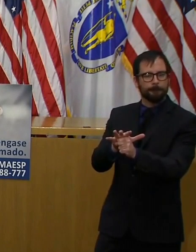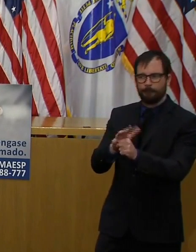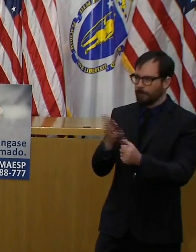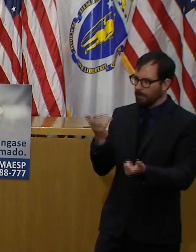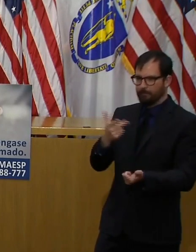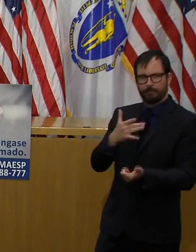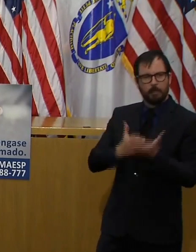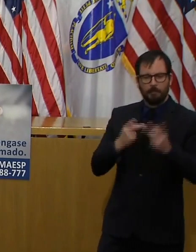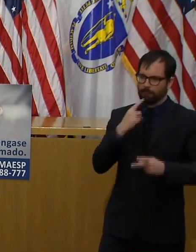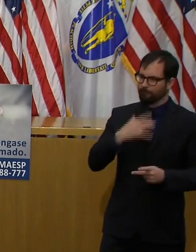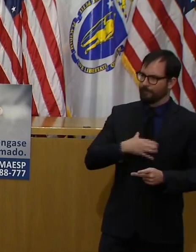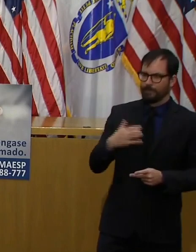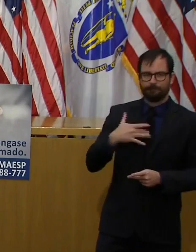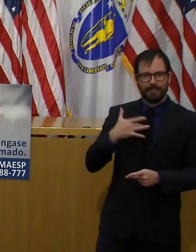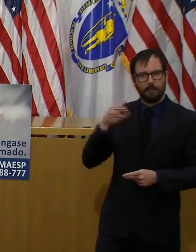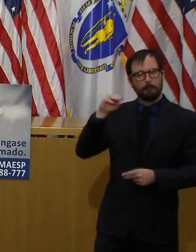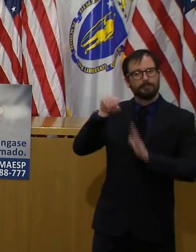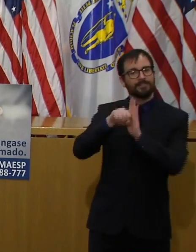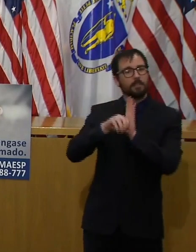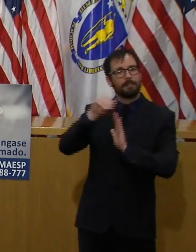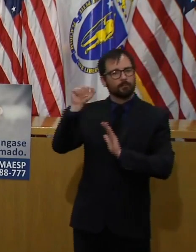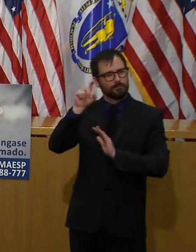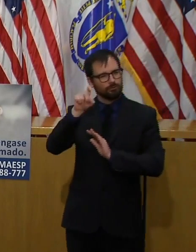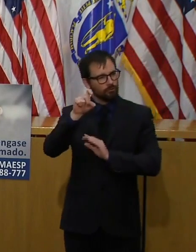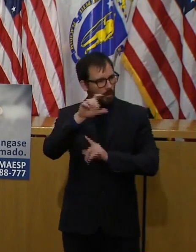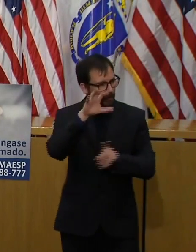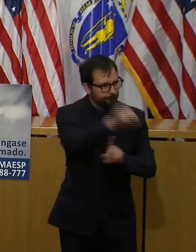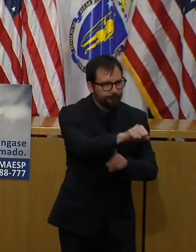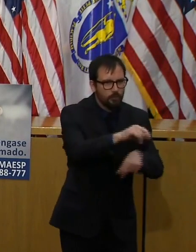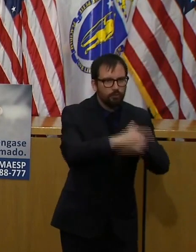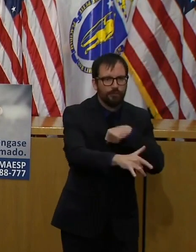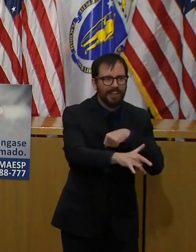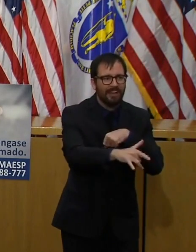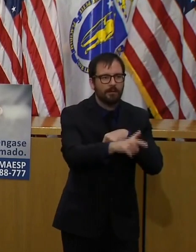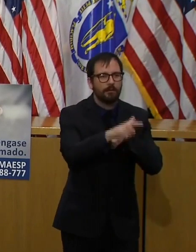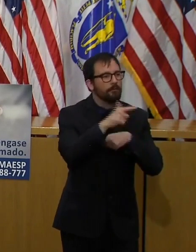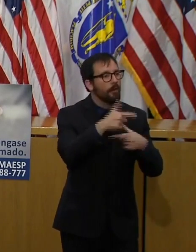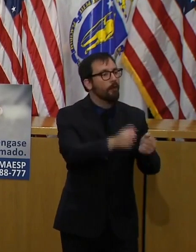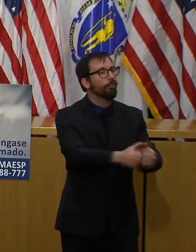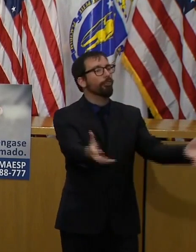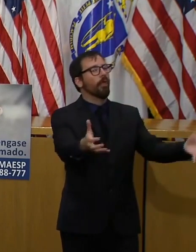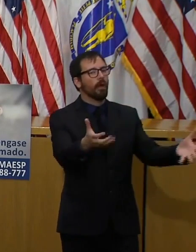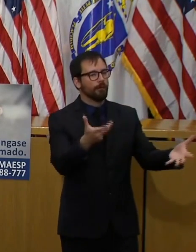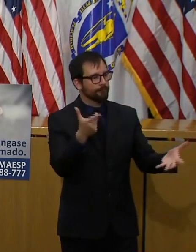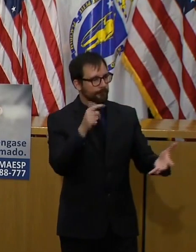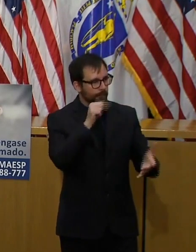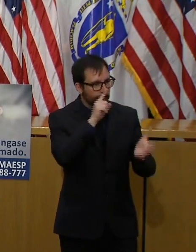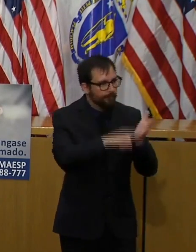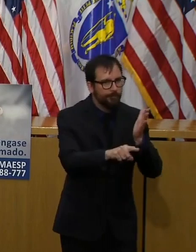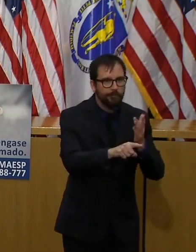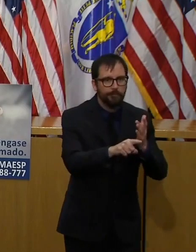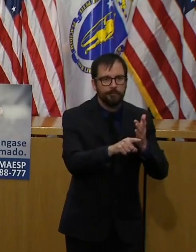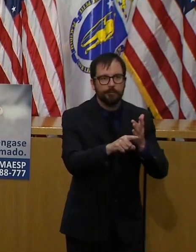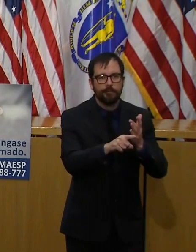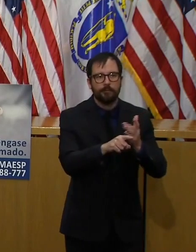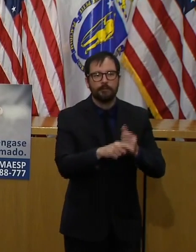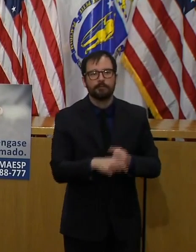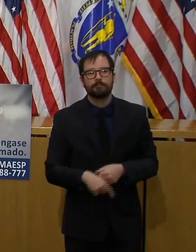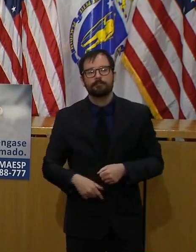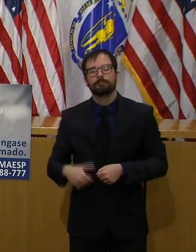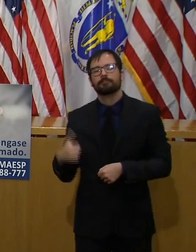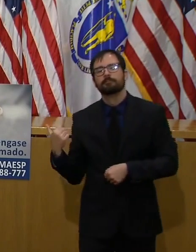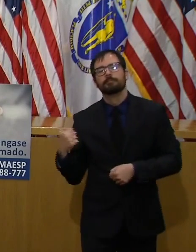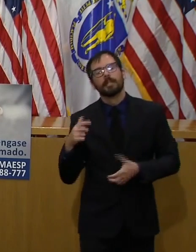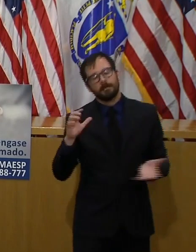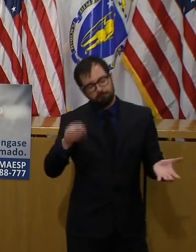for an outbreak? So we've been in contact with the leadership in the city of Chelsea almost every